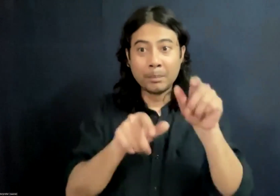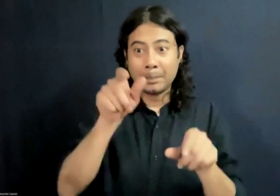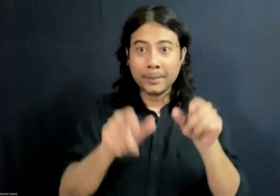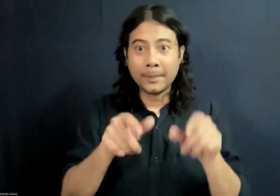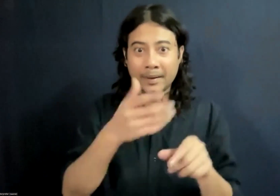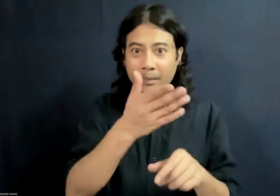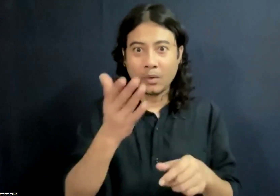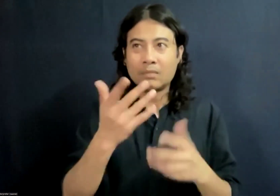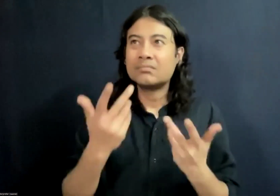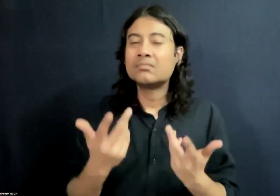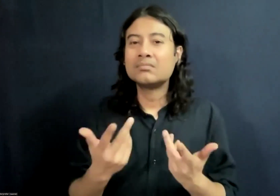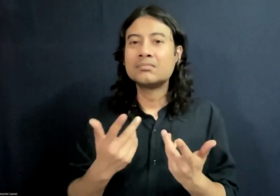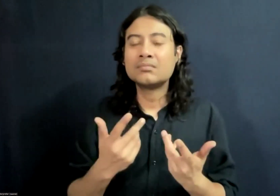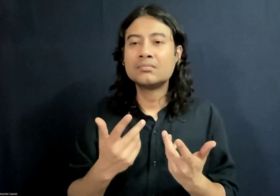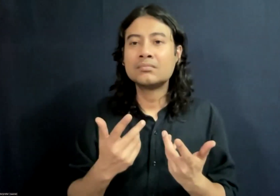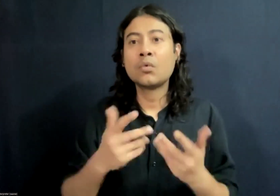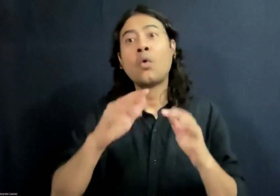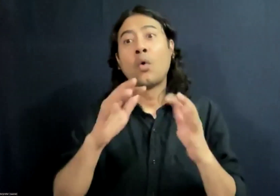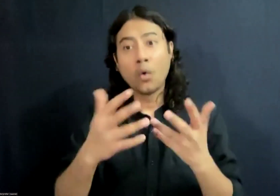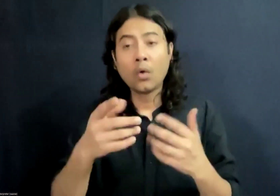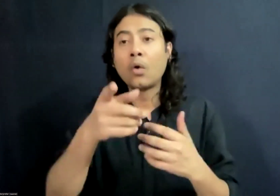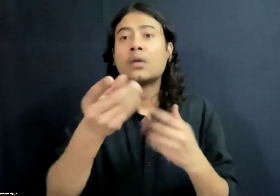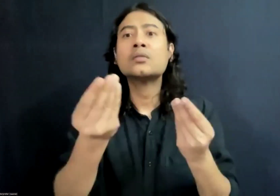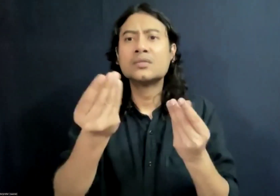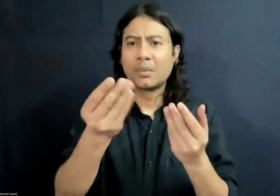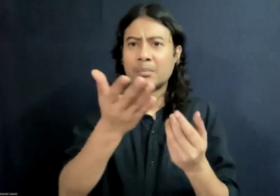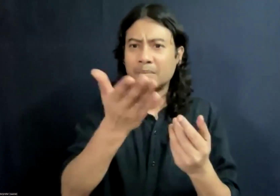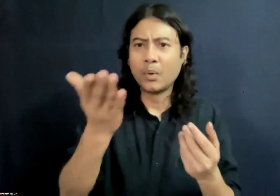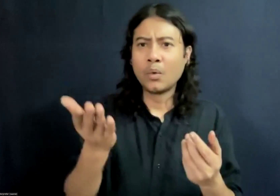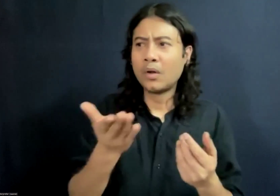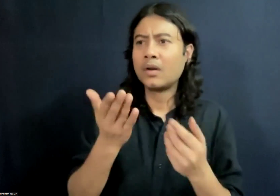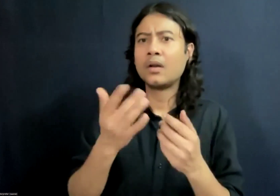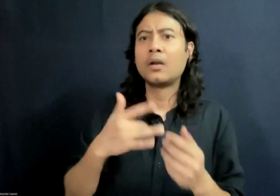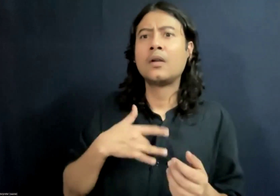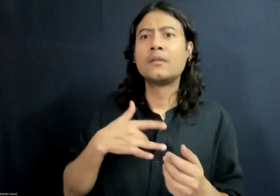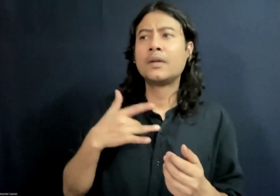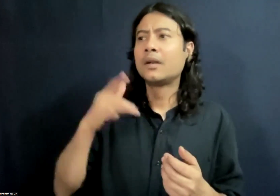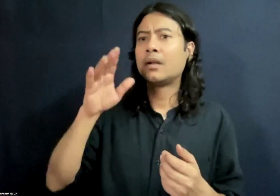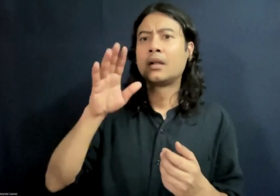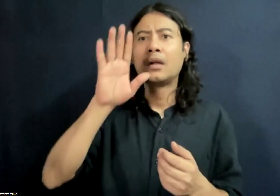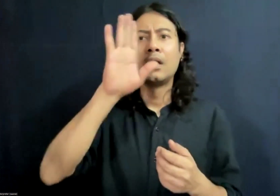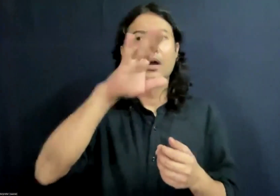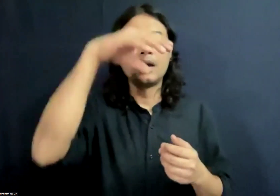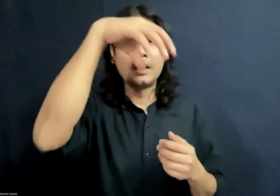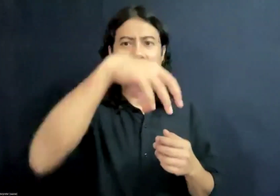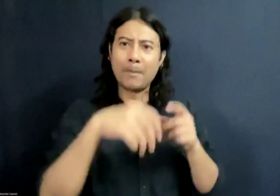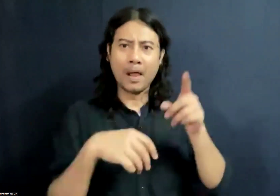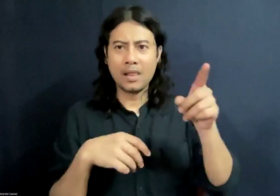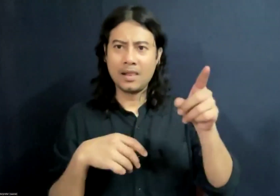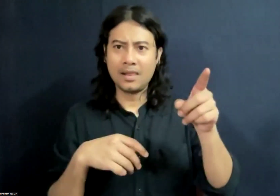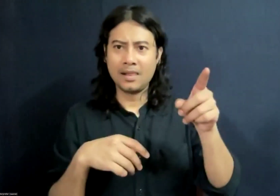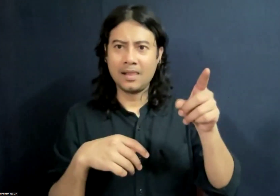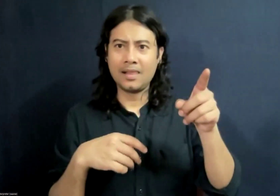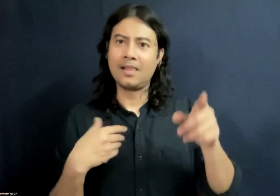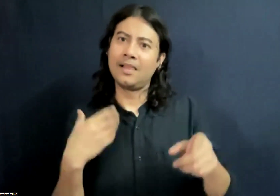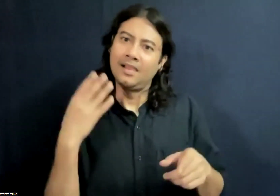money, but when I come back home, I'm feeling very sad. Oh God, why did I give money? I didn't want to give any donation. So